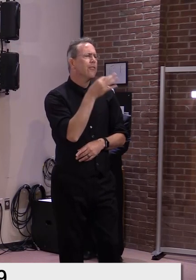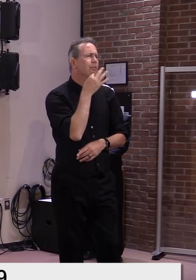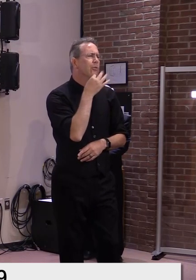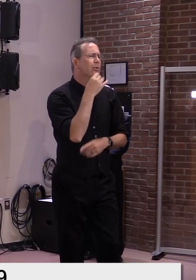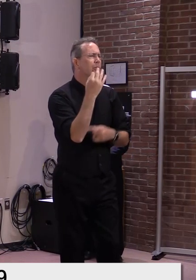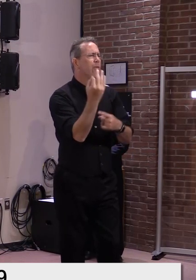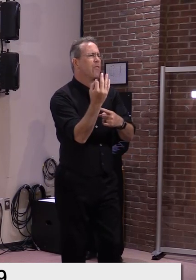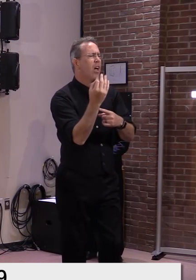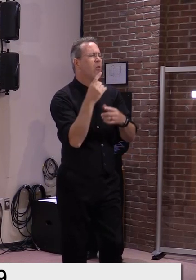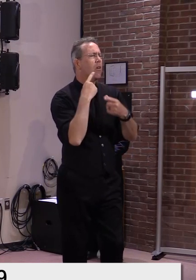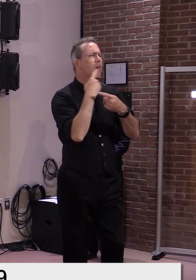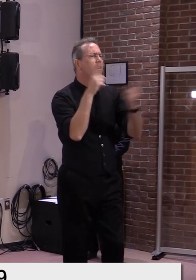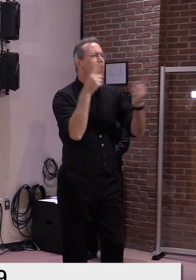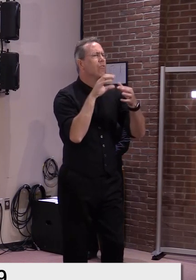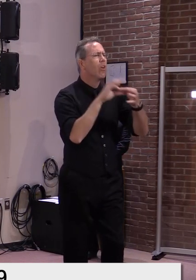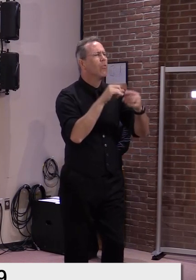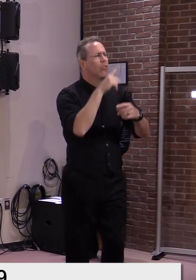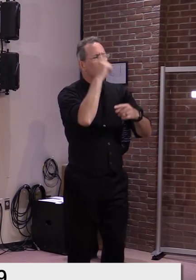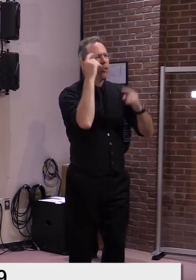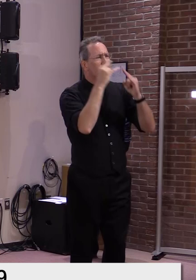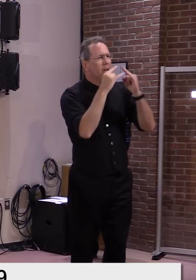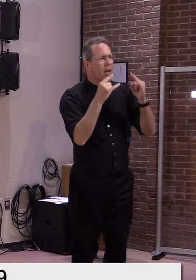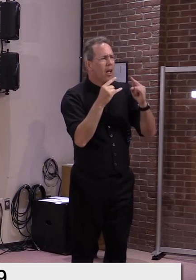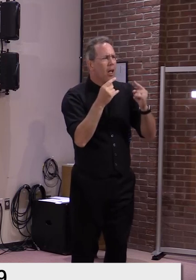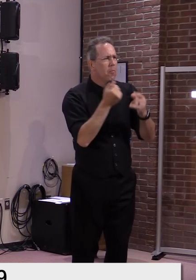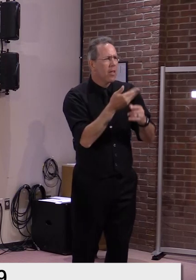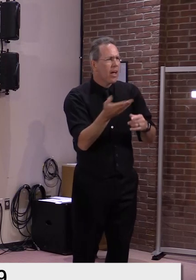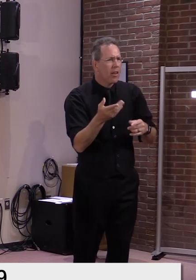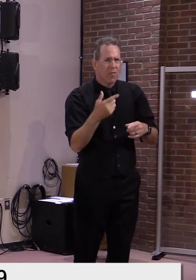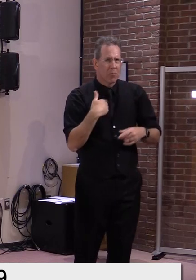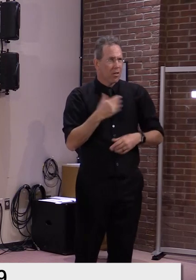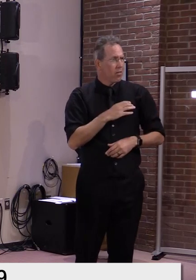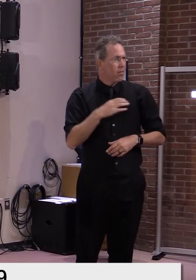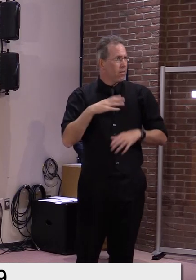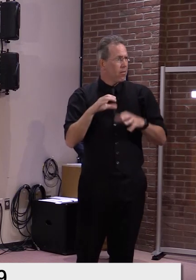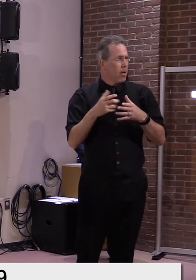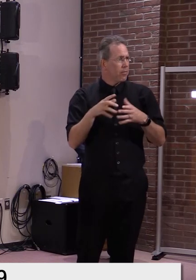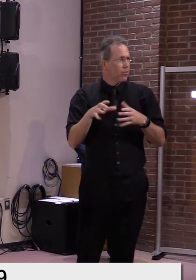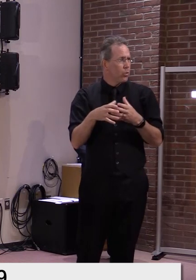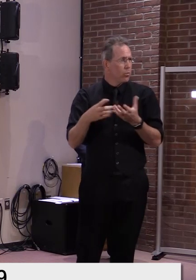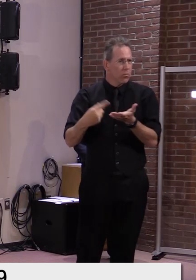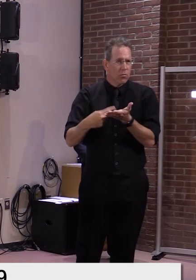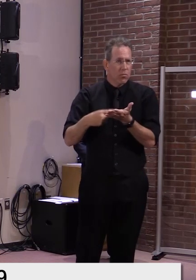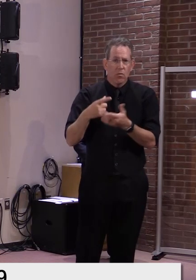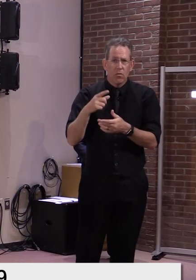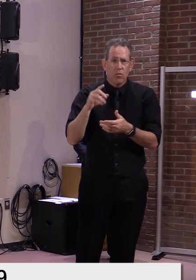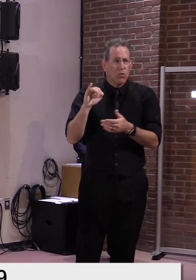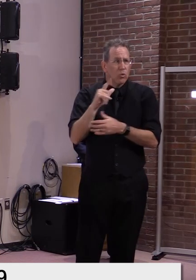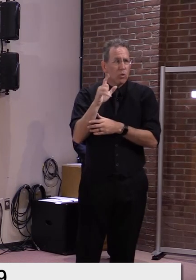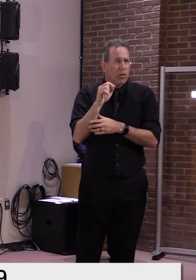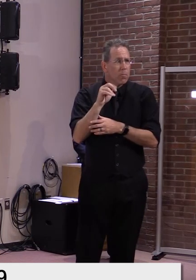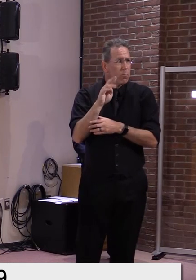who can answer that question, Secretary Moore, or maybe Dr. Levine.